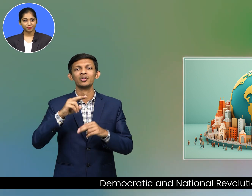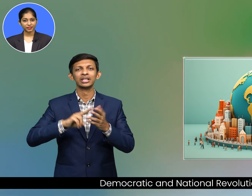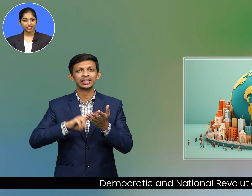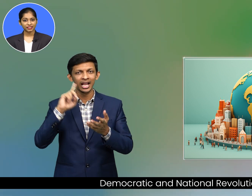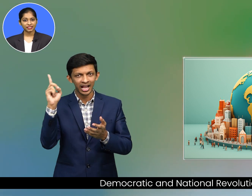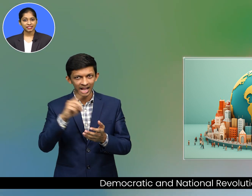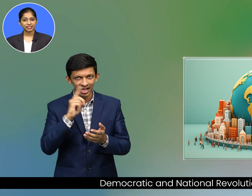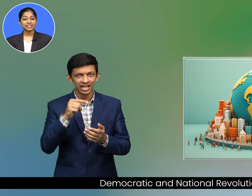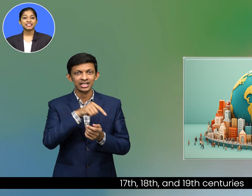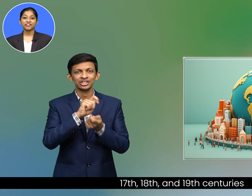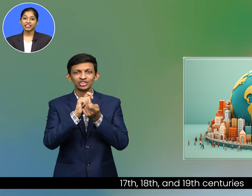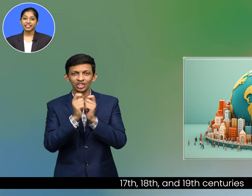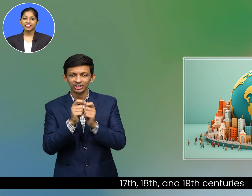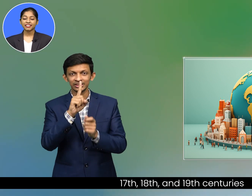revolution,